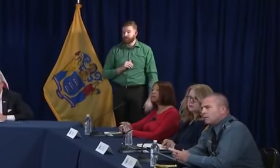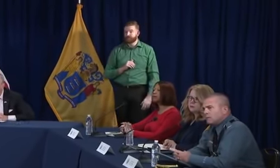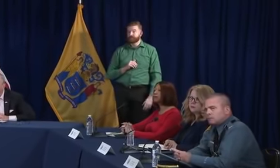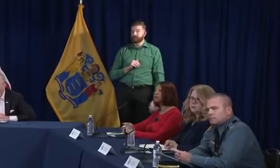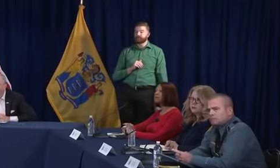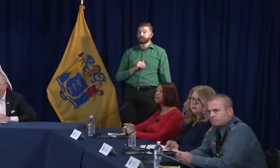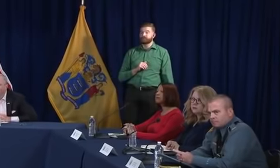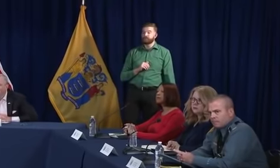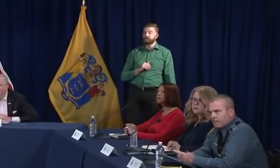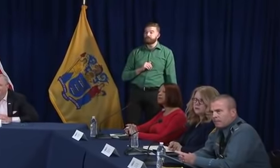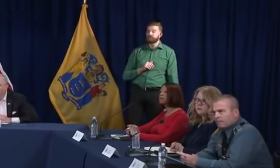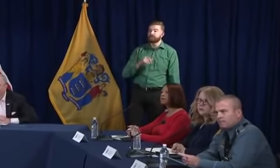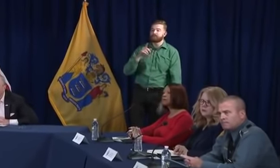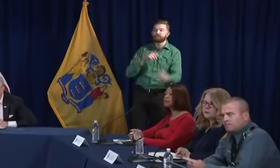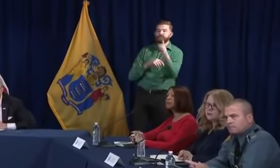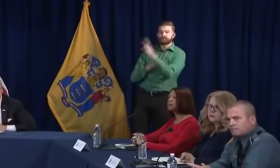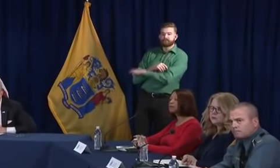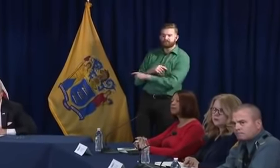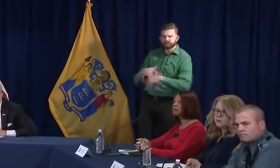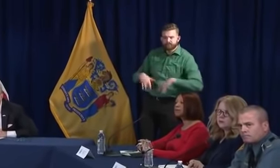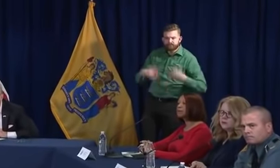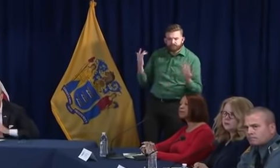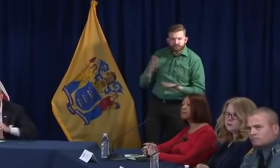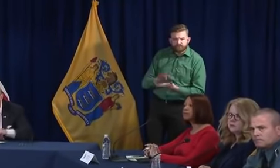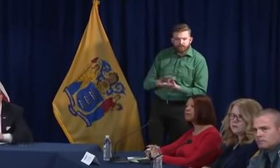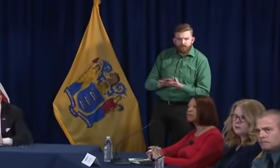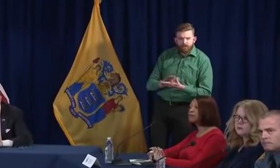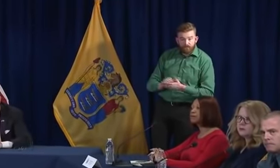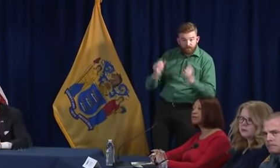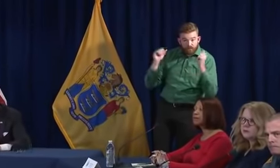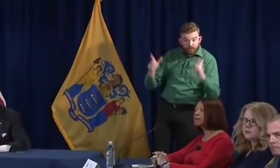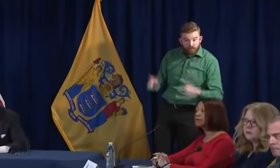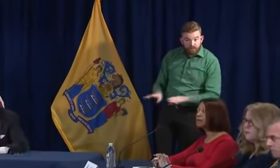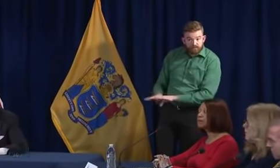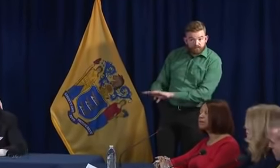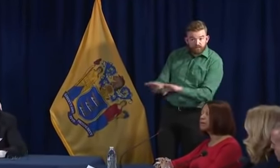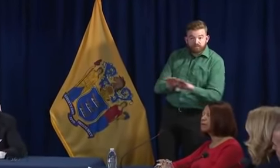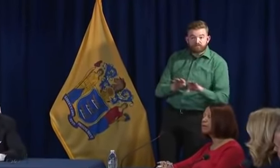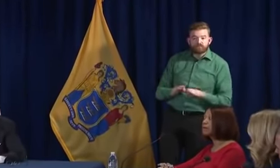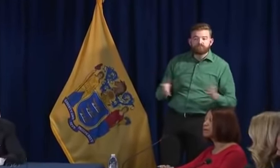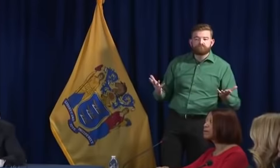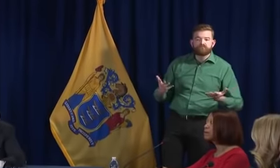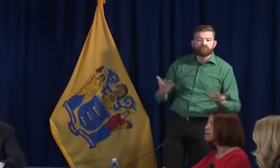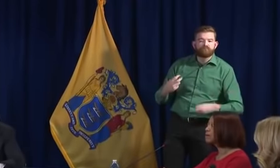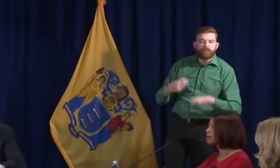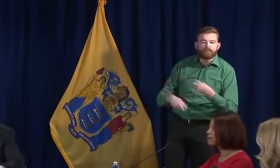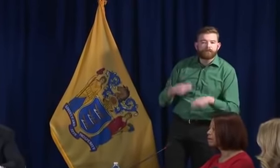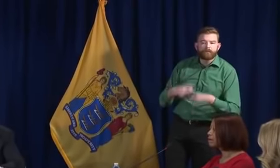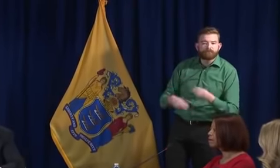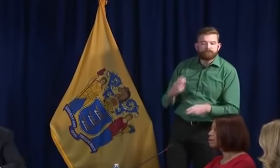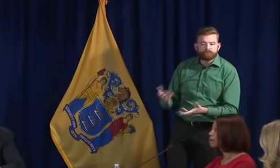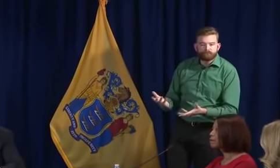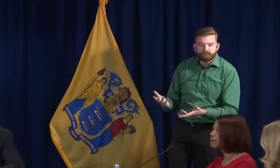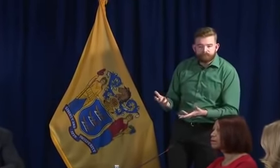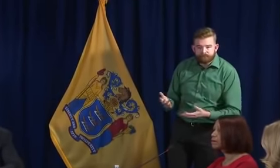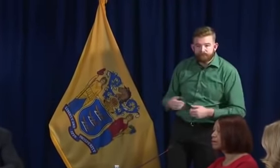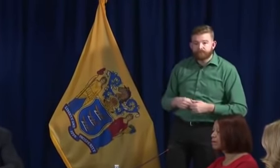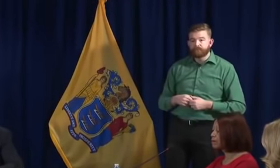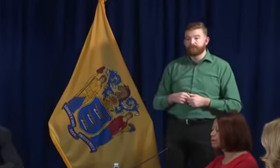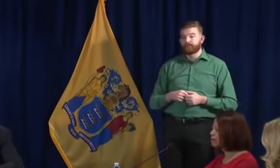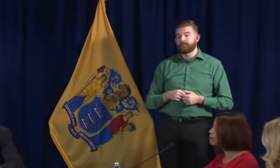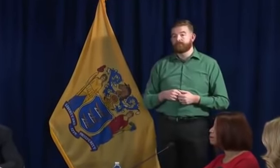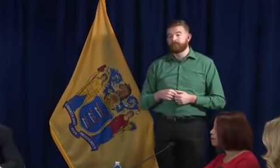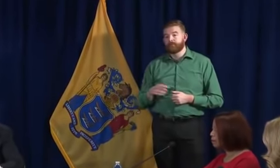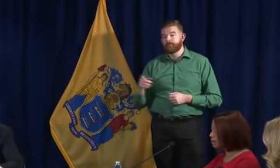now closed. Any particular challenges that have emerged in these first days? I asked this. Dr. Repillette,